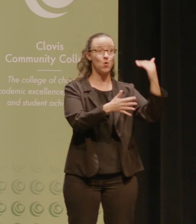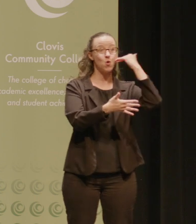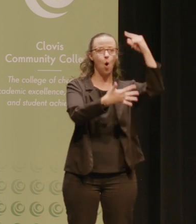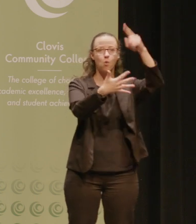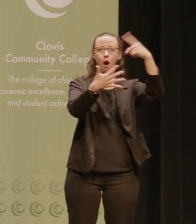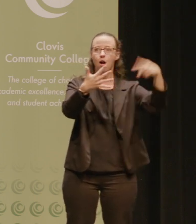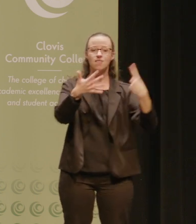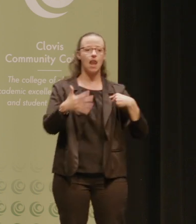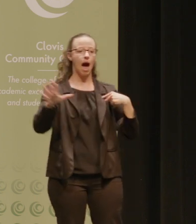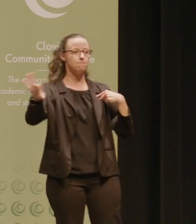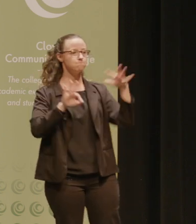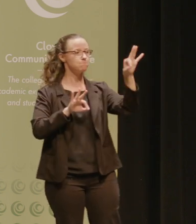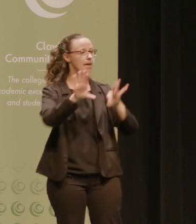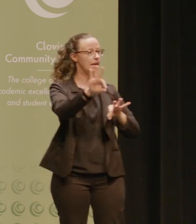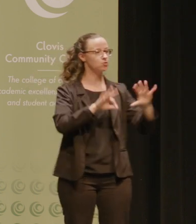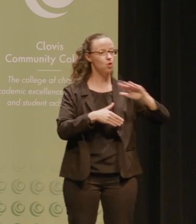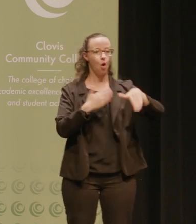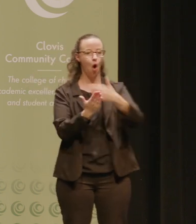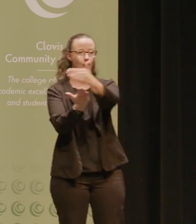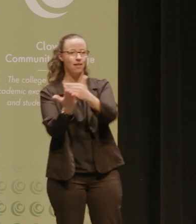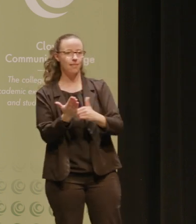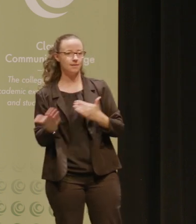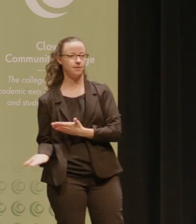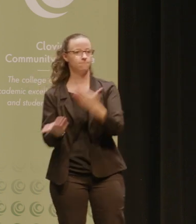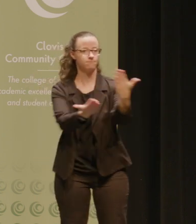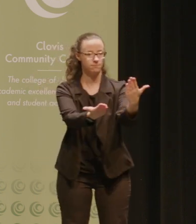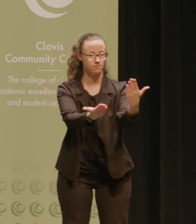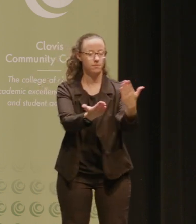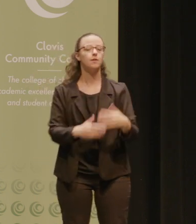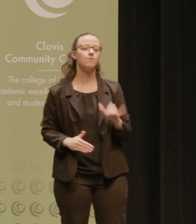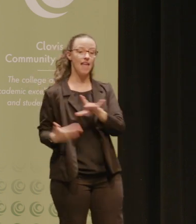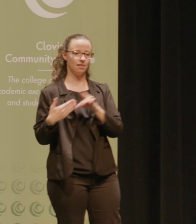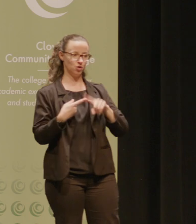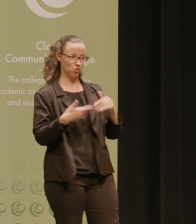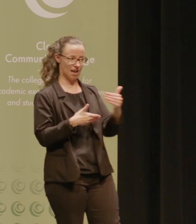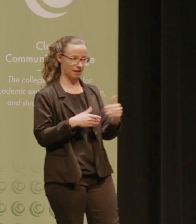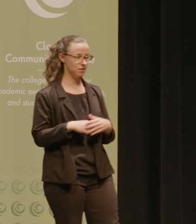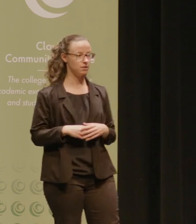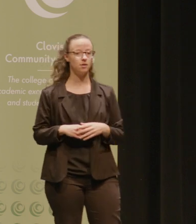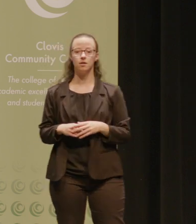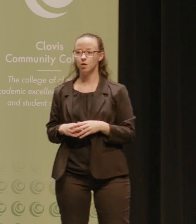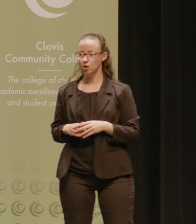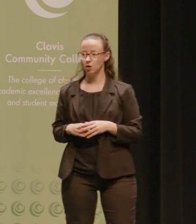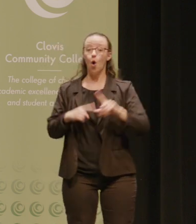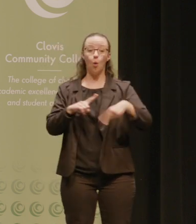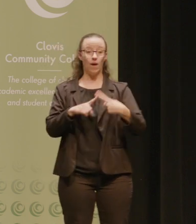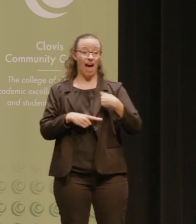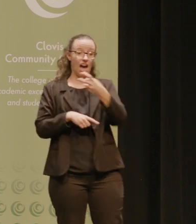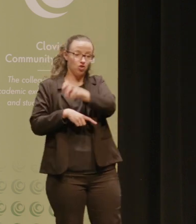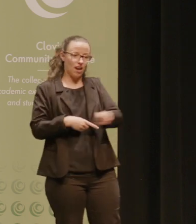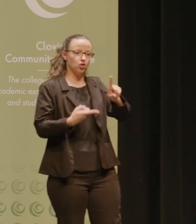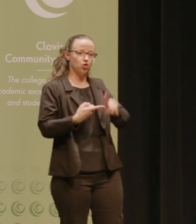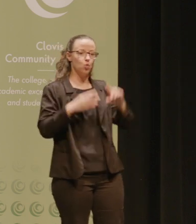have handpicked each and everything that I'm offering you. And that leads me to the next thing. Once I made this transition to ZTC